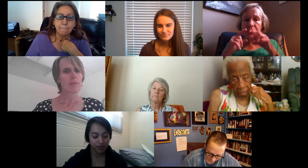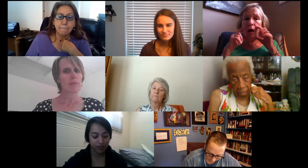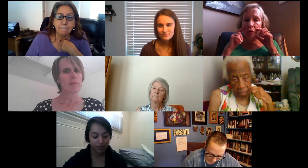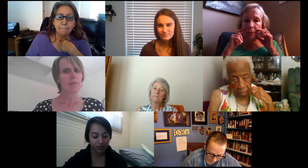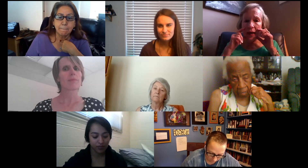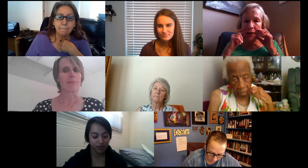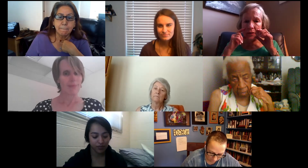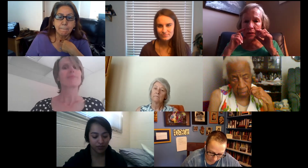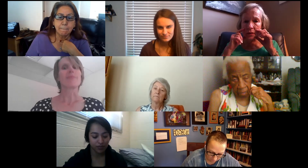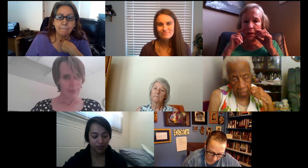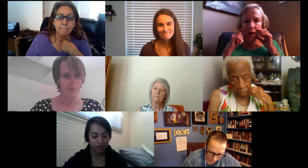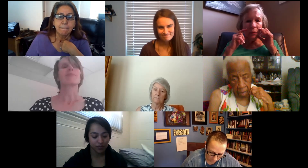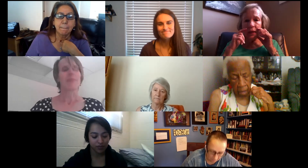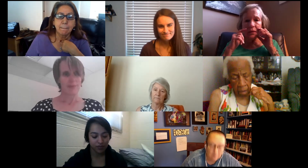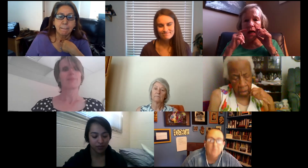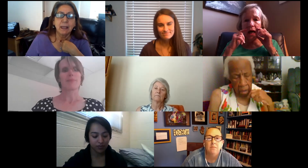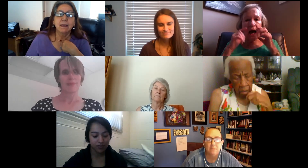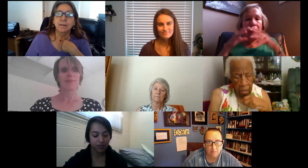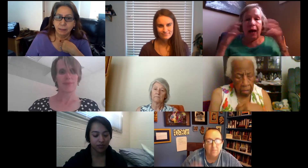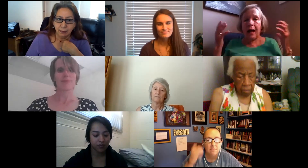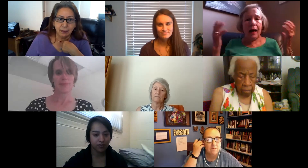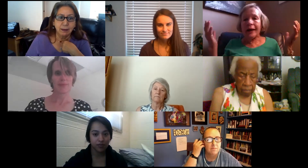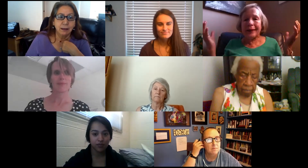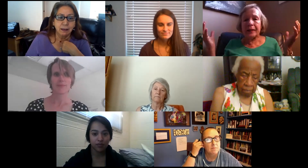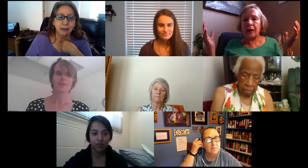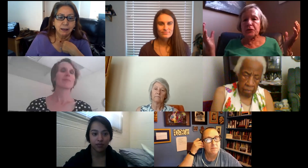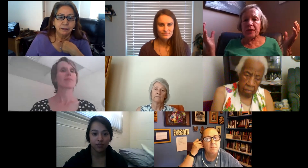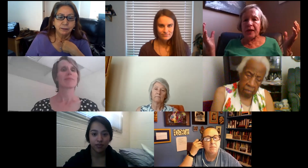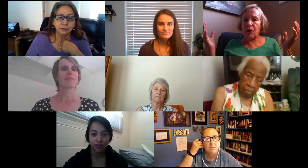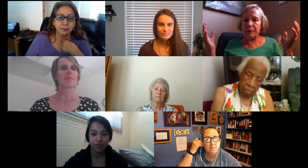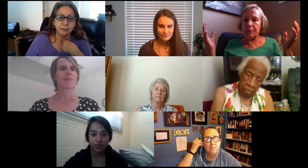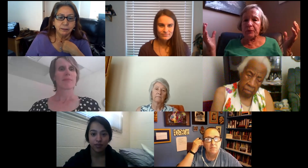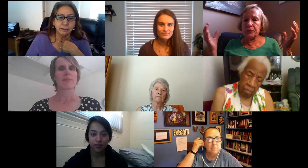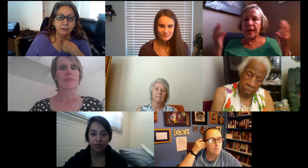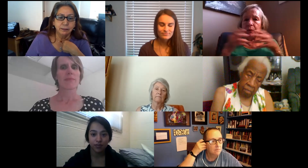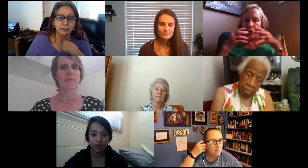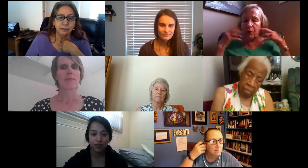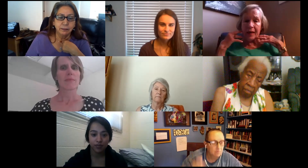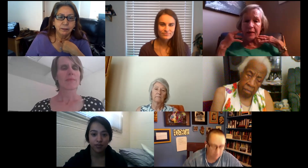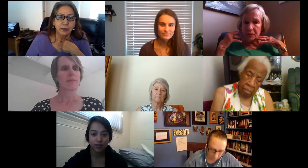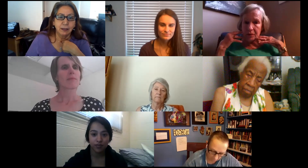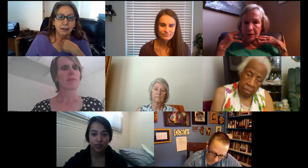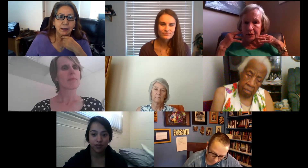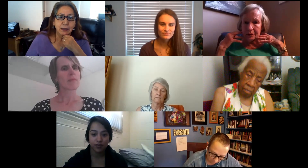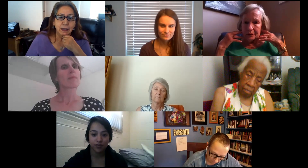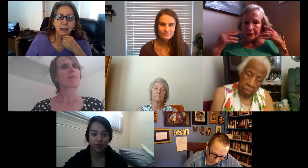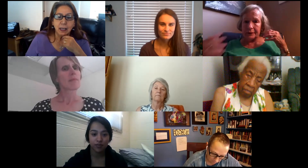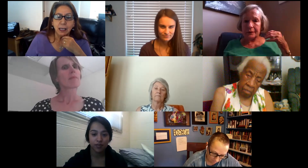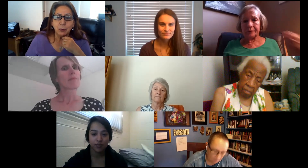the masks, because I can't understand what people are saying with their masks on. And we